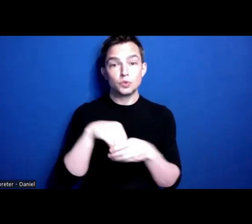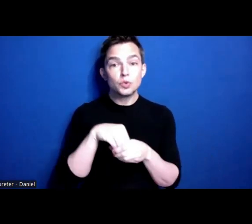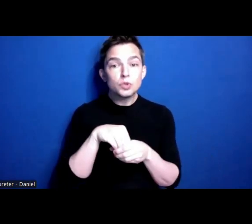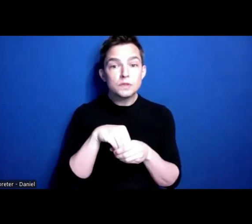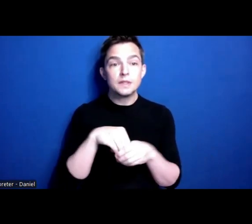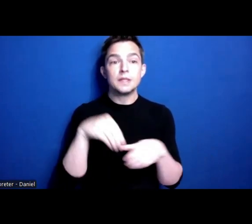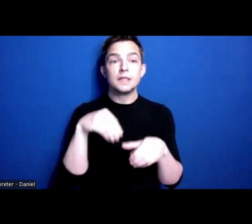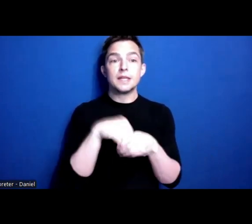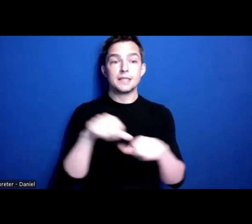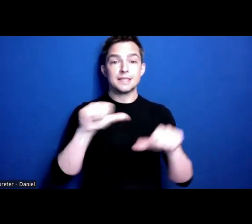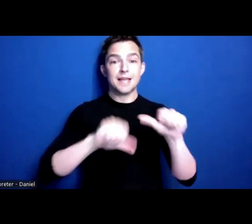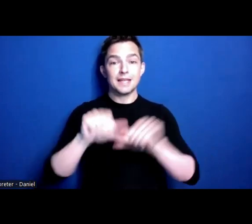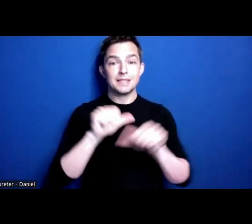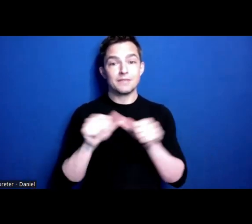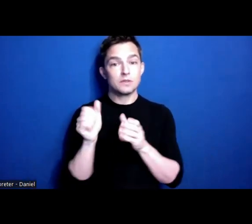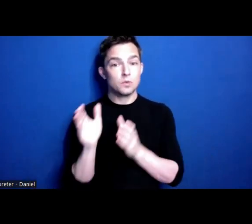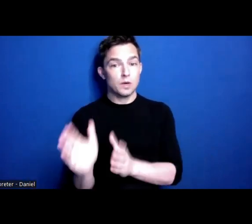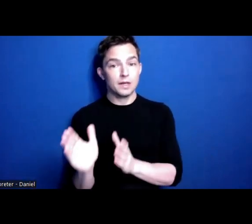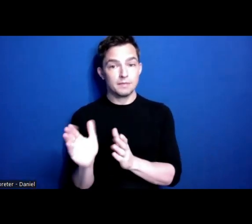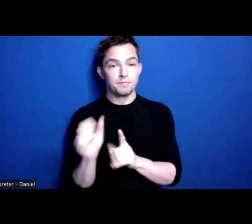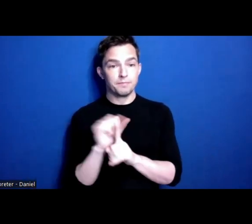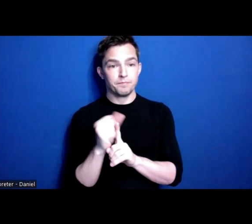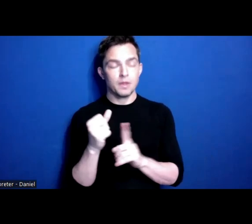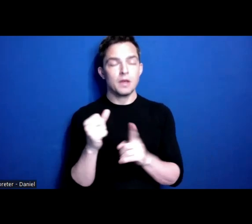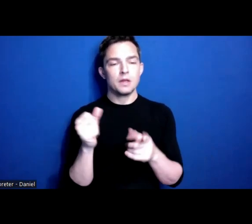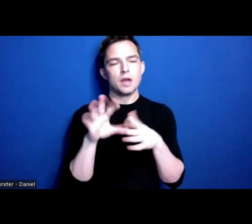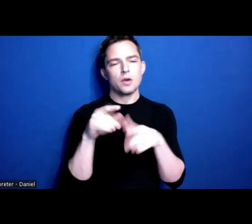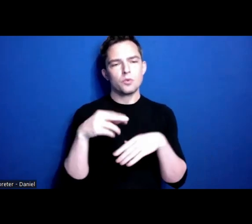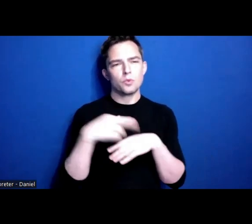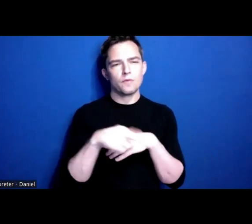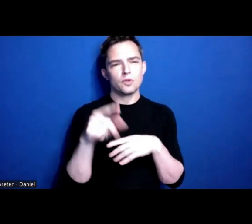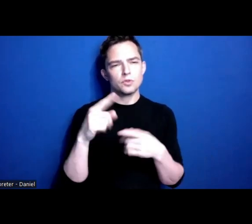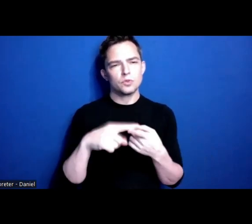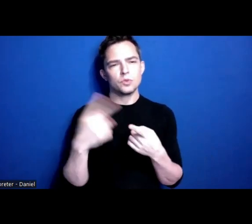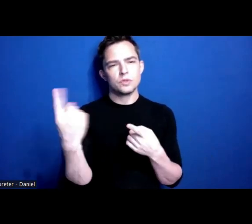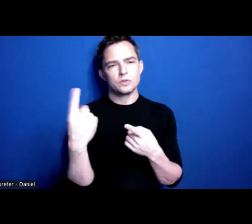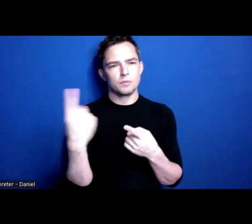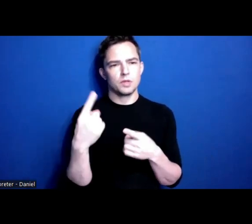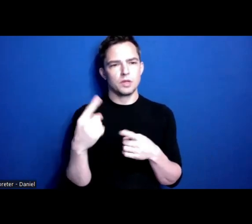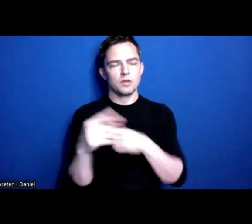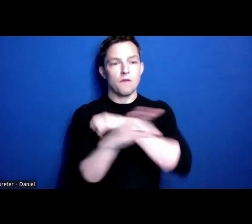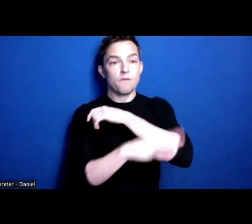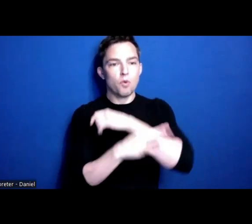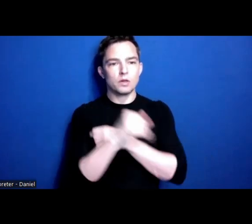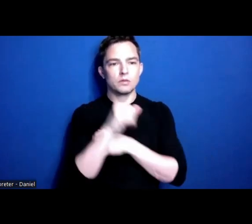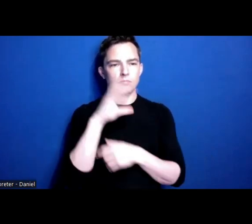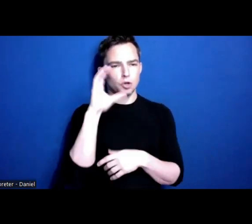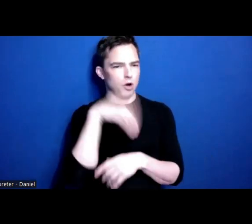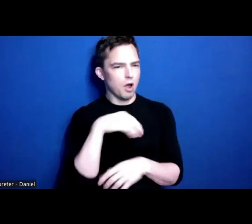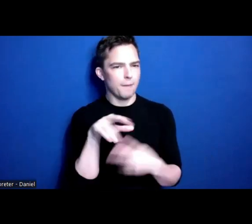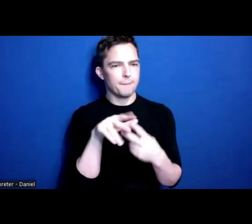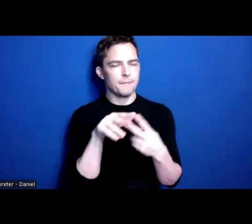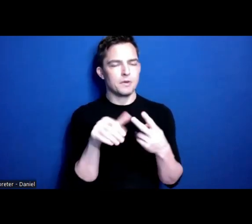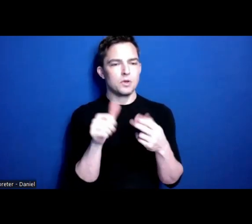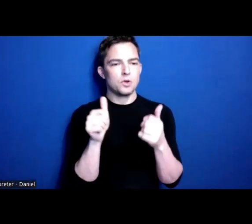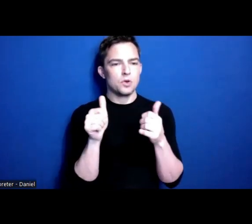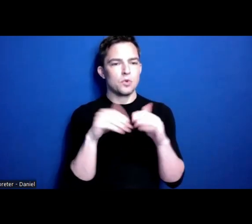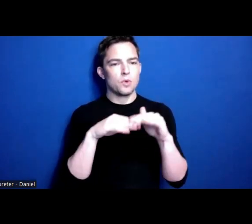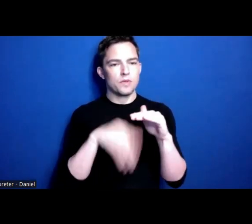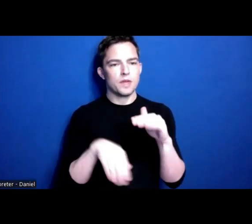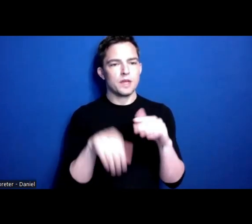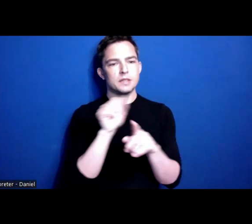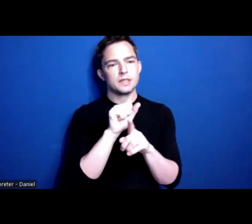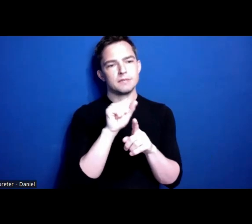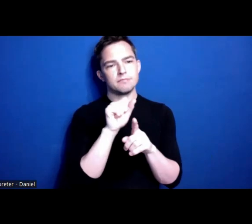scientific contexts refers to something foreign or abnormal within a substance or